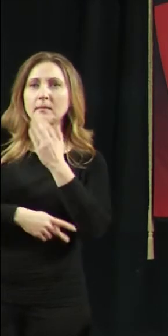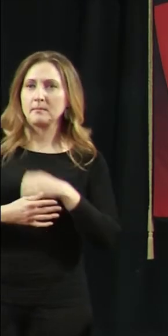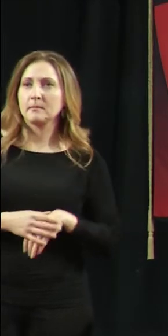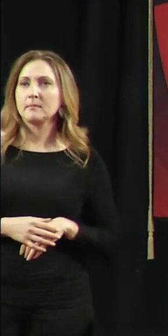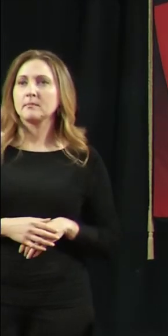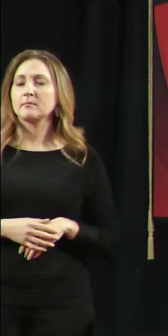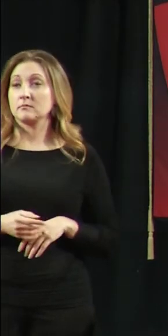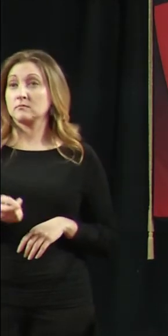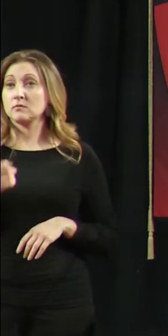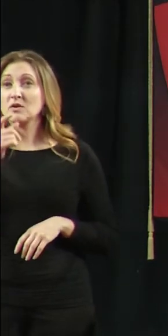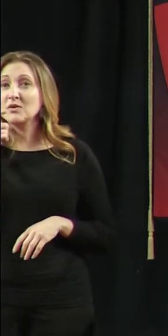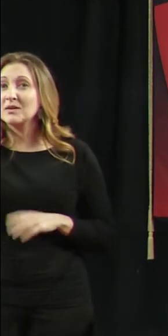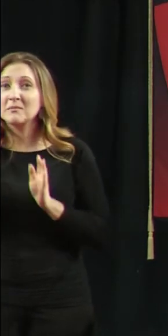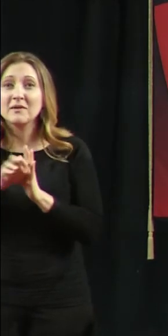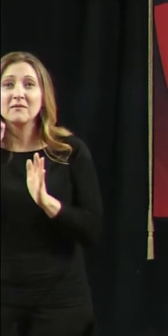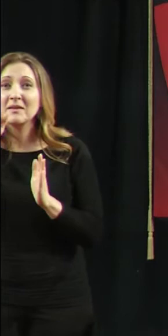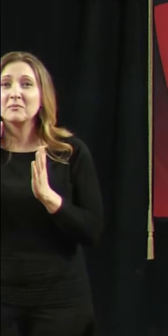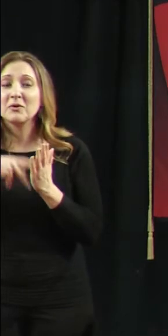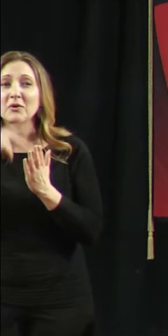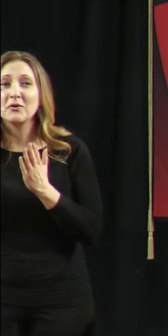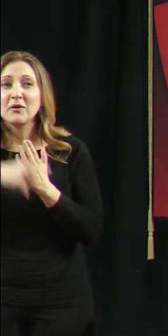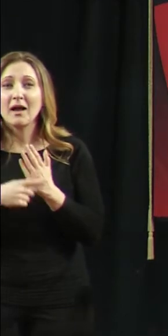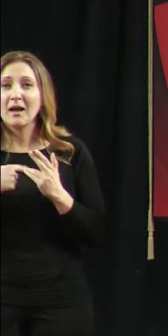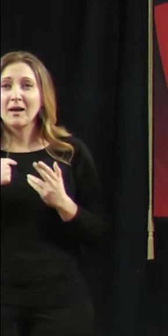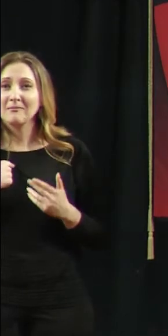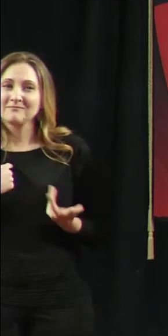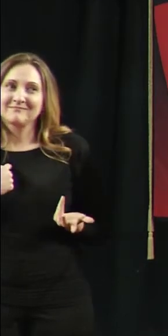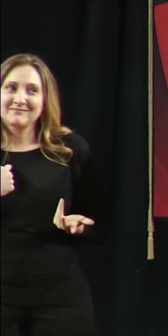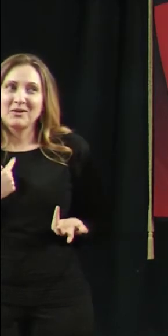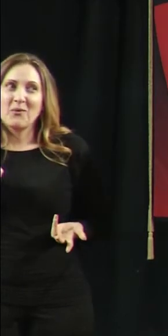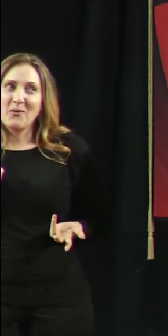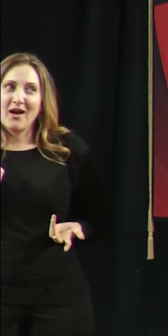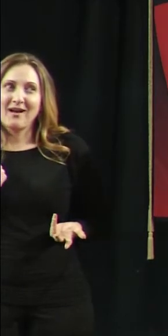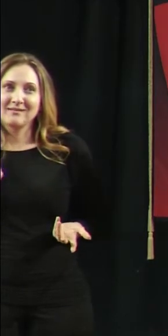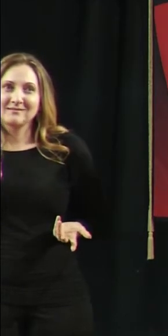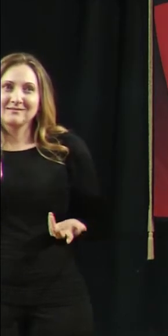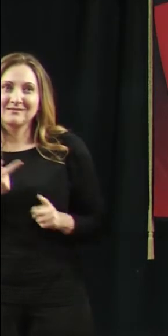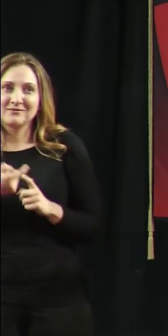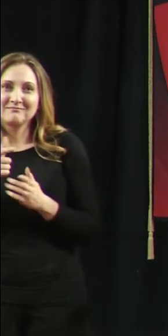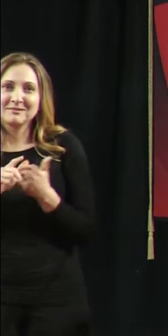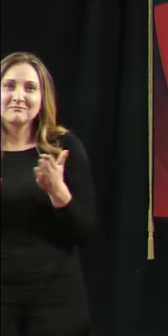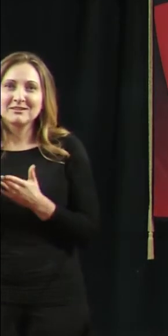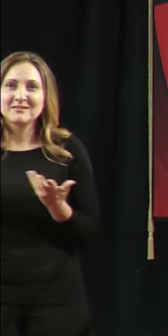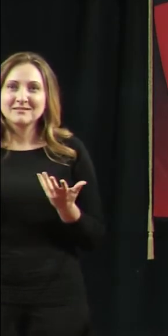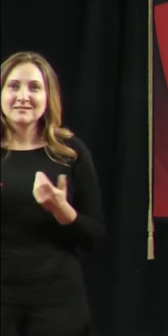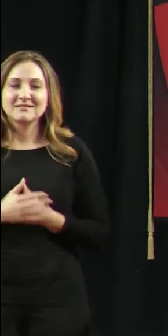One of the employees selected for the program was a graduate of Lamar University.